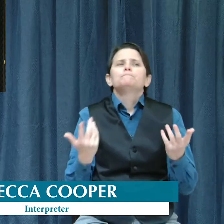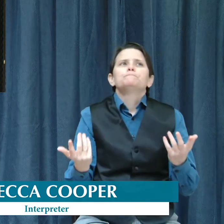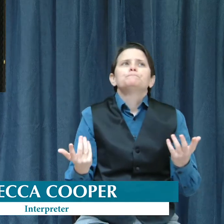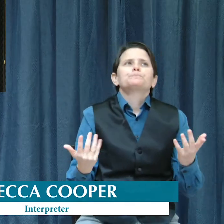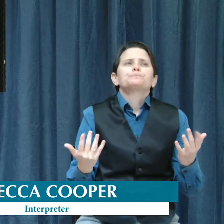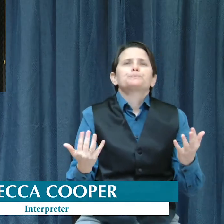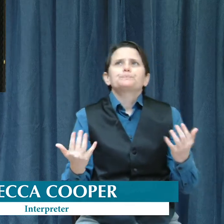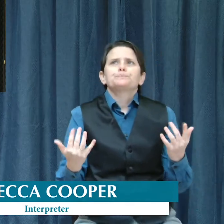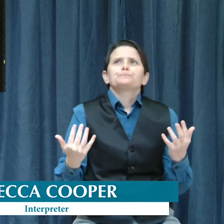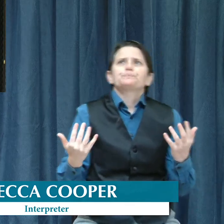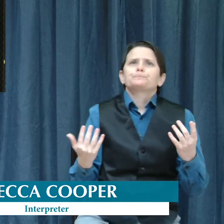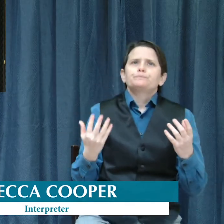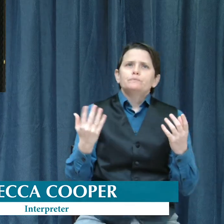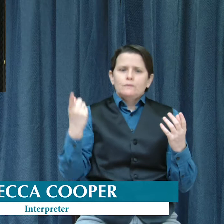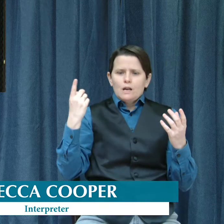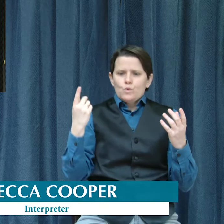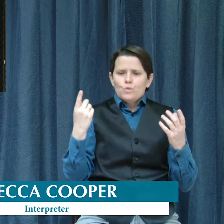it's like in our not knowing,